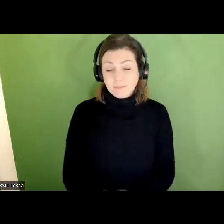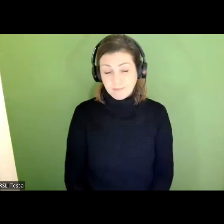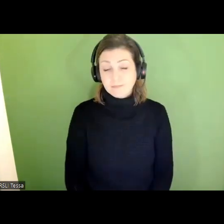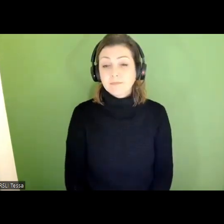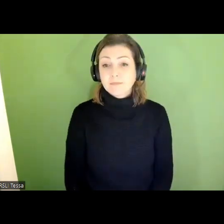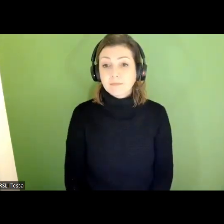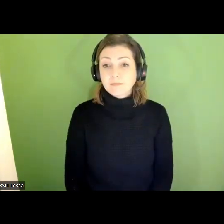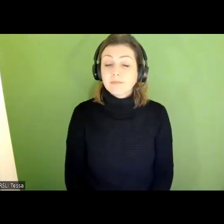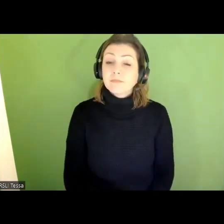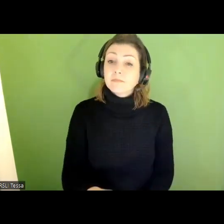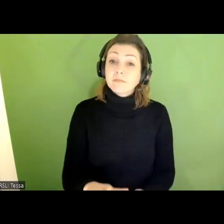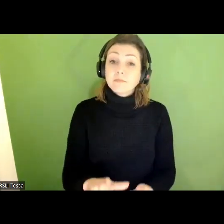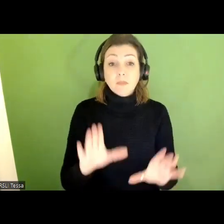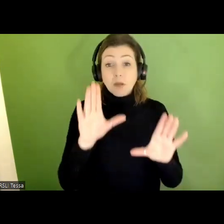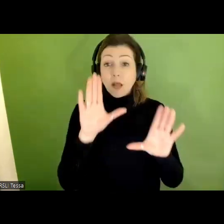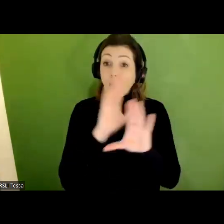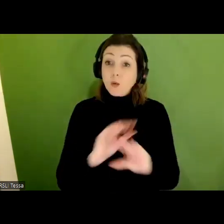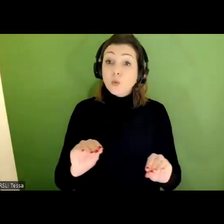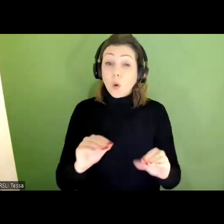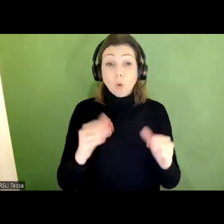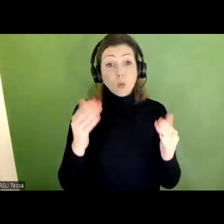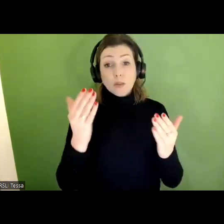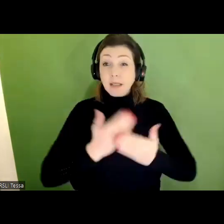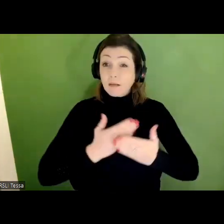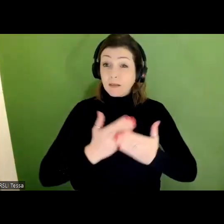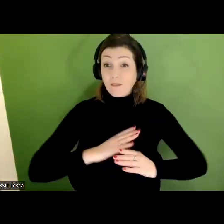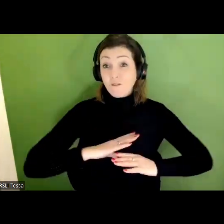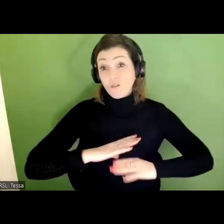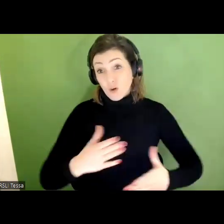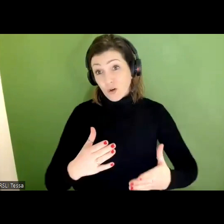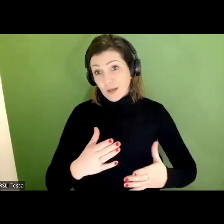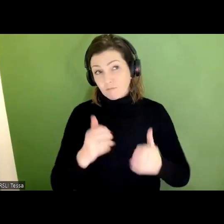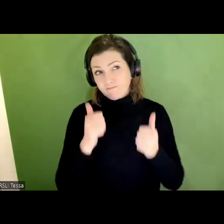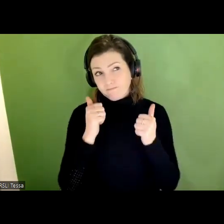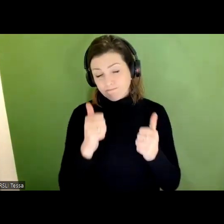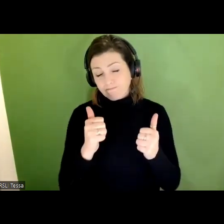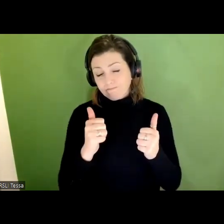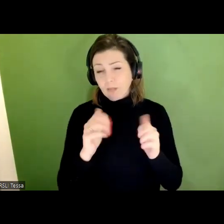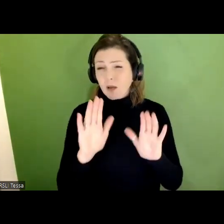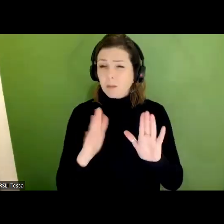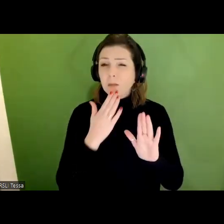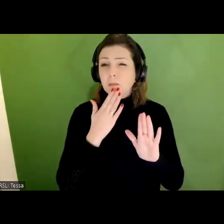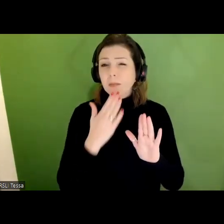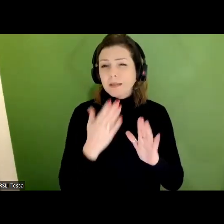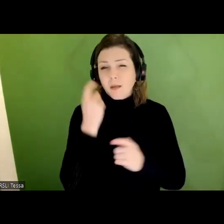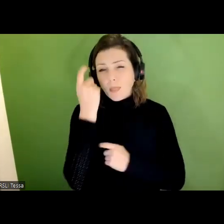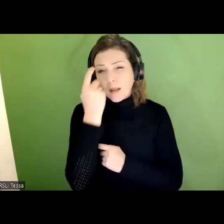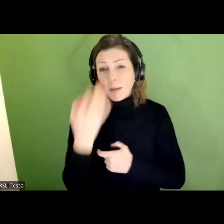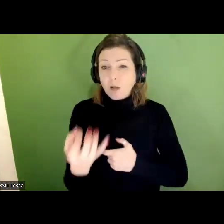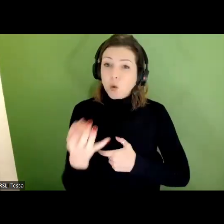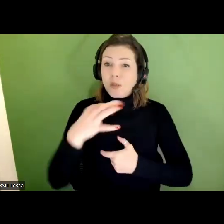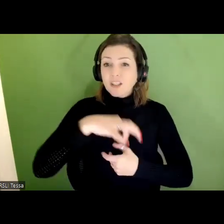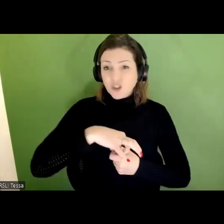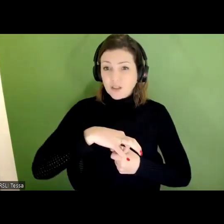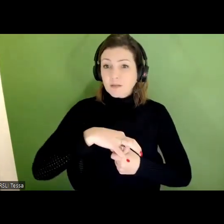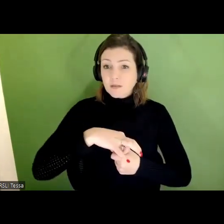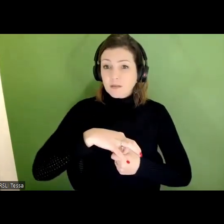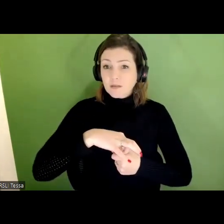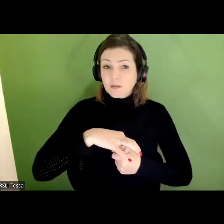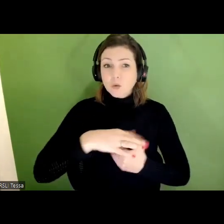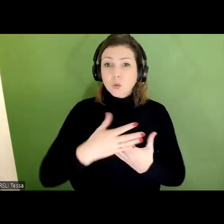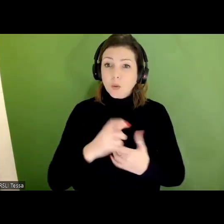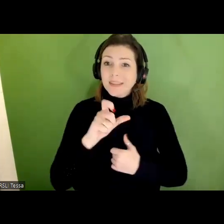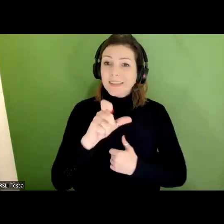although tonight's event is free, we would really encourage you to make a donation, if at all possible, to the City